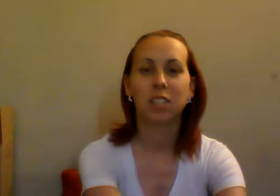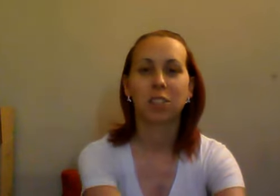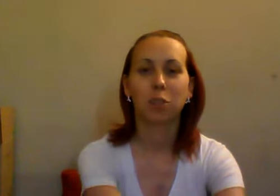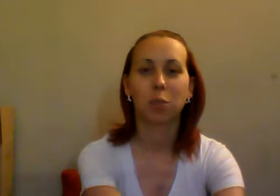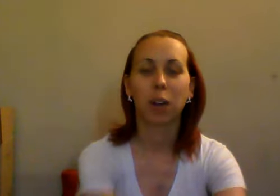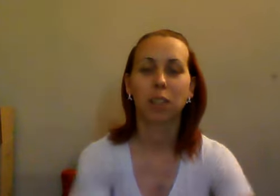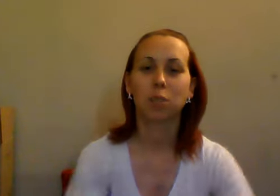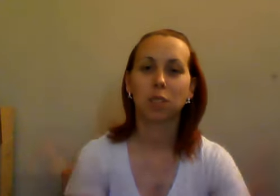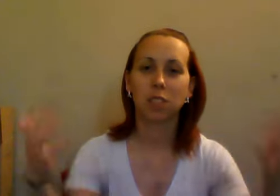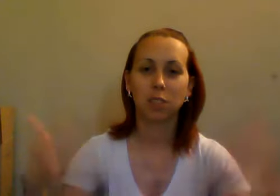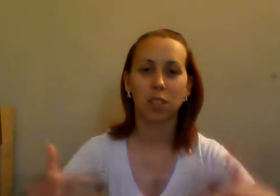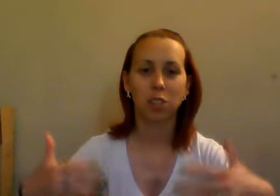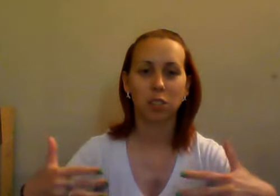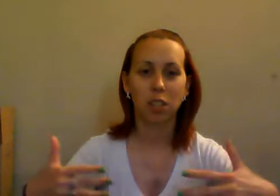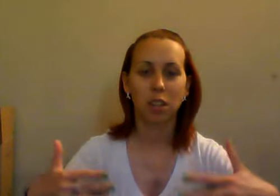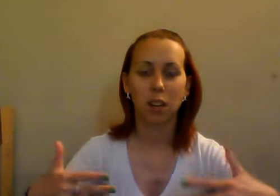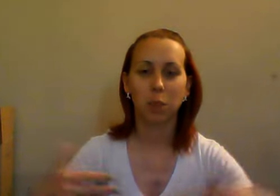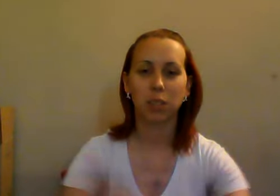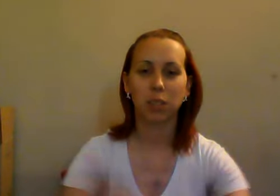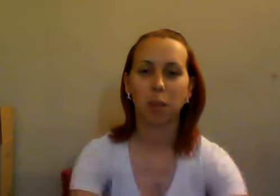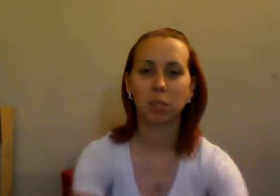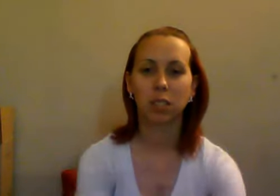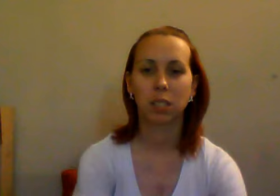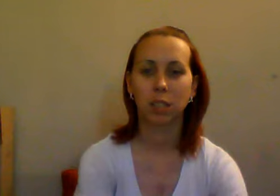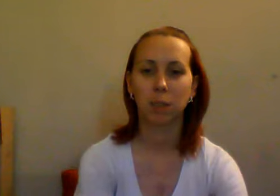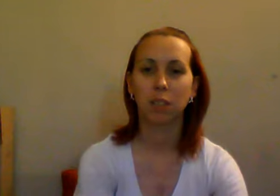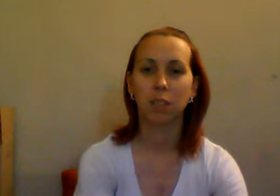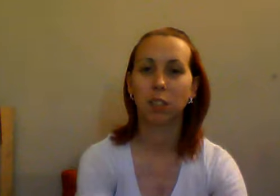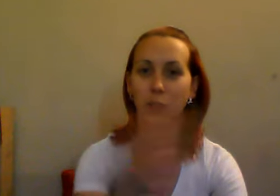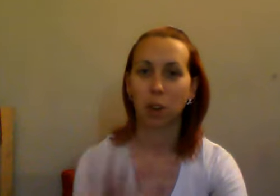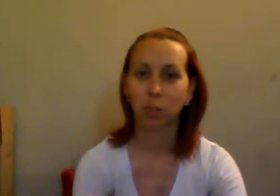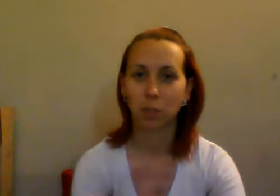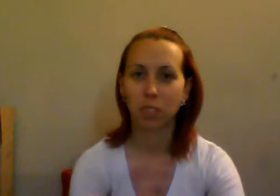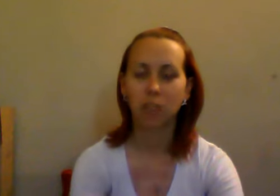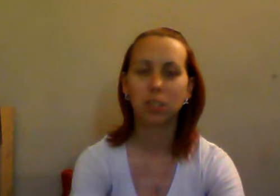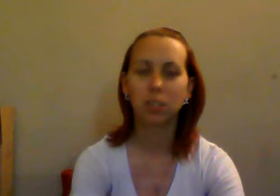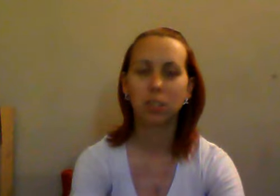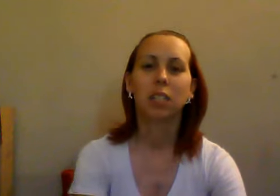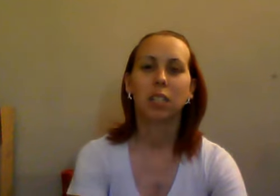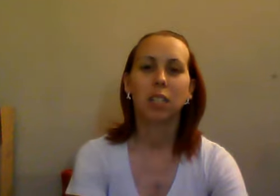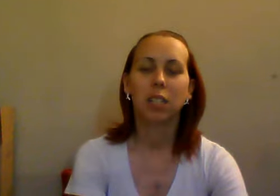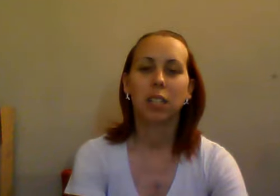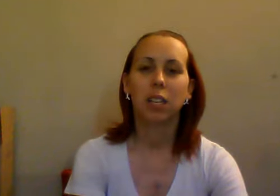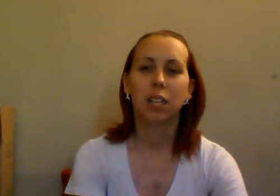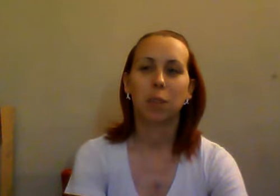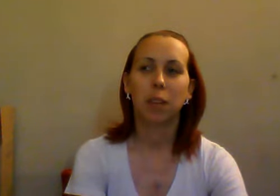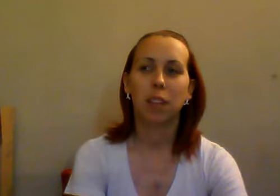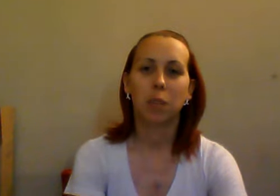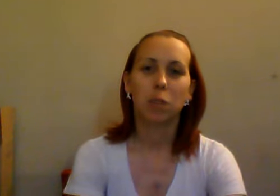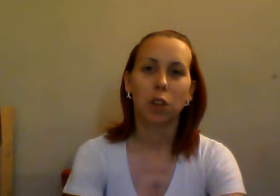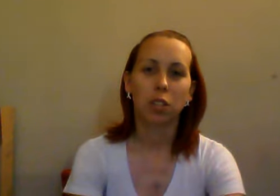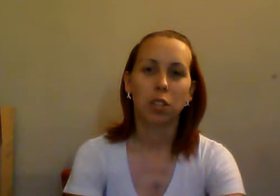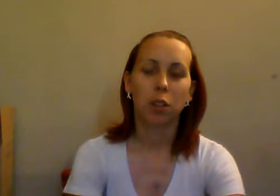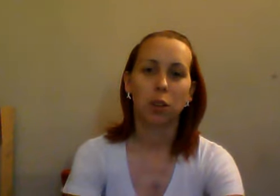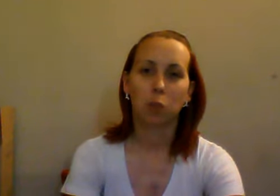So practice with this video slowly a couple times, even though you know all the words now. And then move on to the more